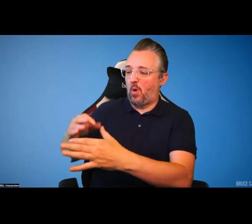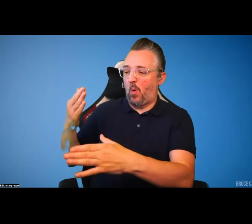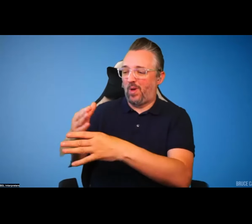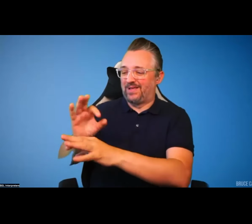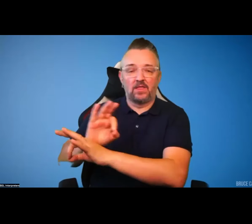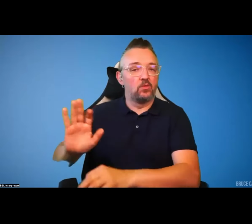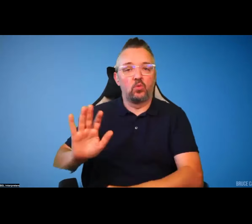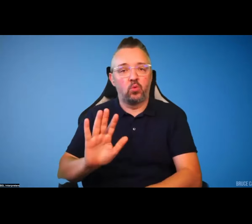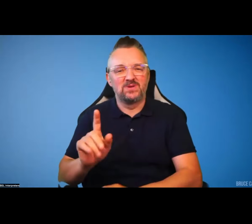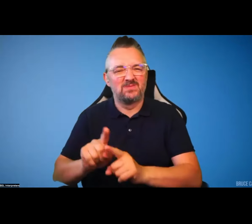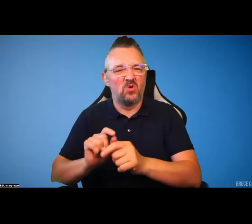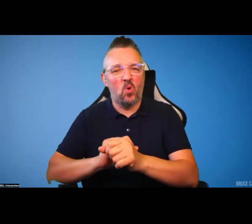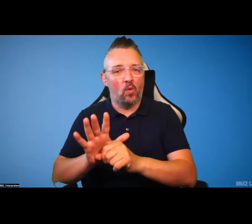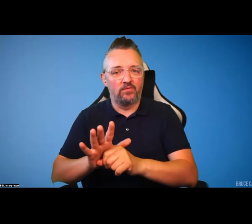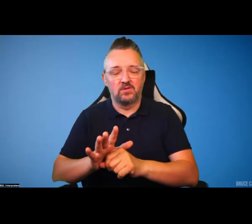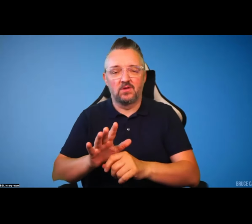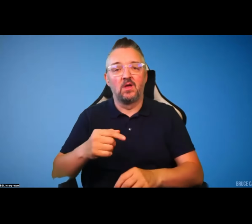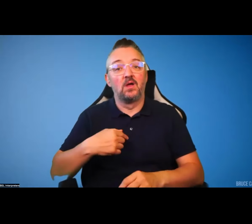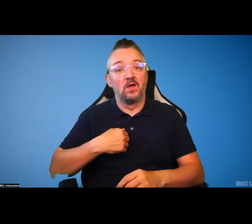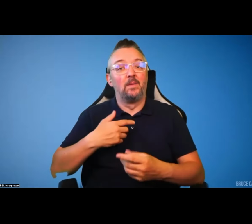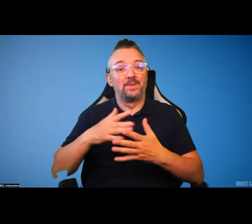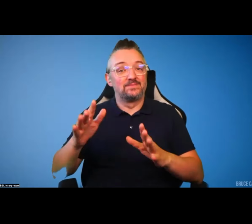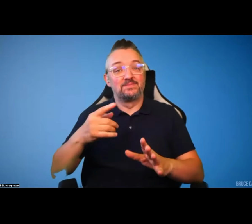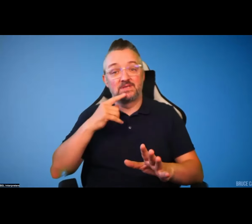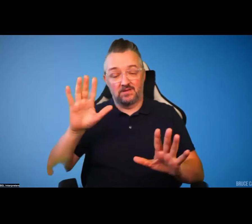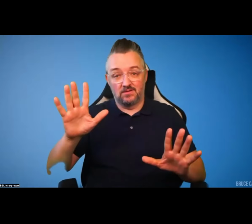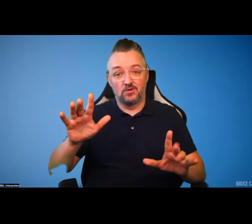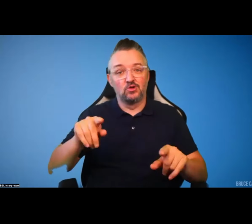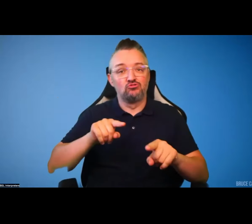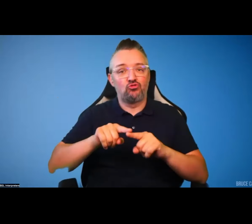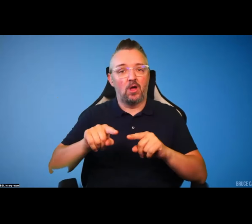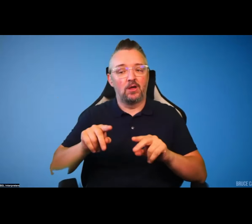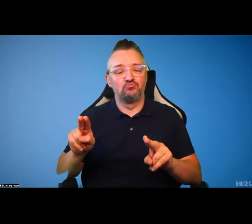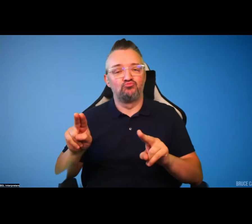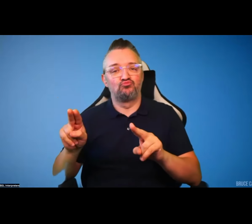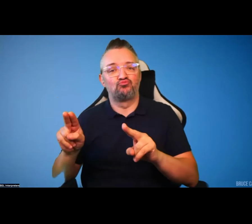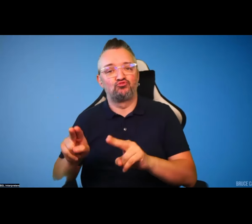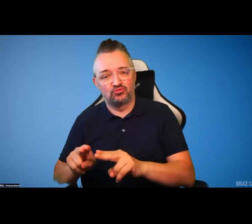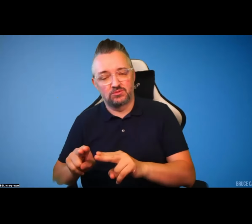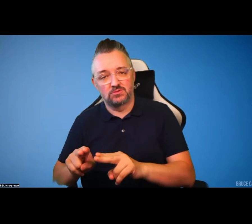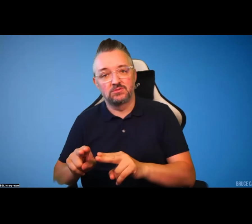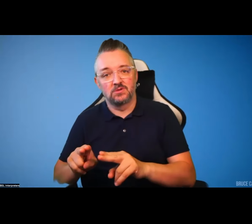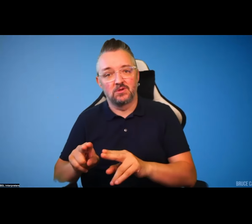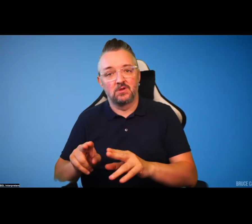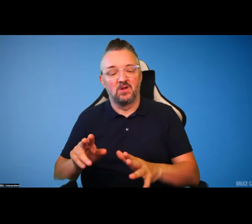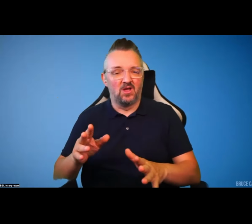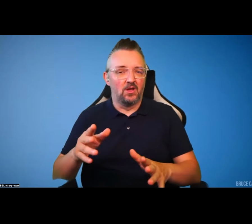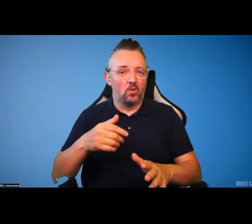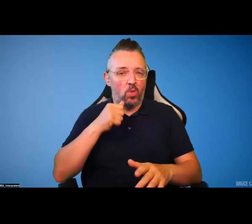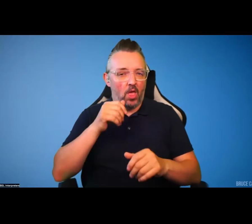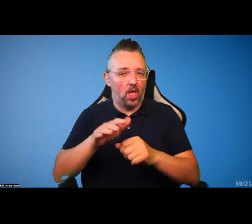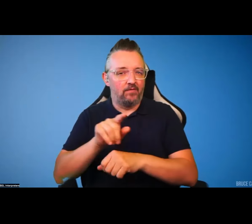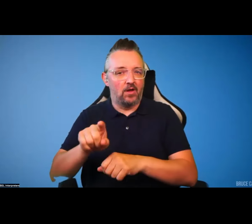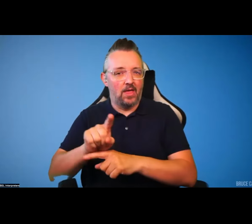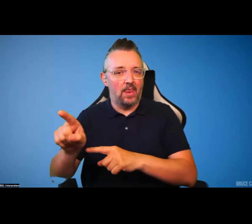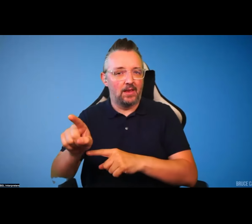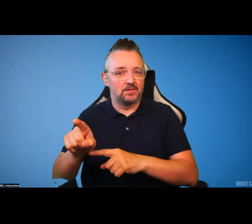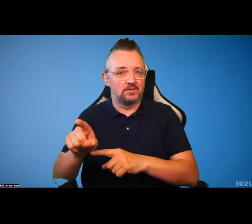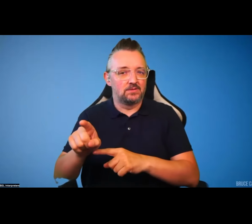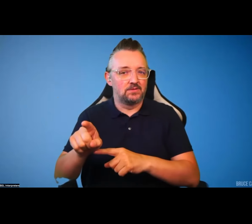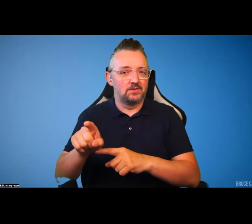like with COVID where we said, we just say try to minimize and we'll go on to talk a little bit more about some of